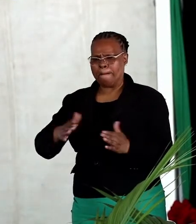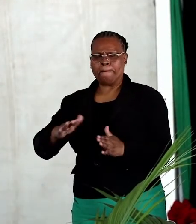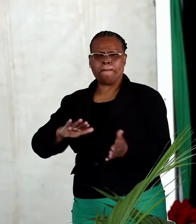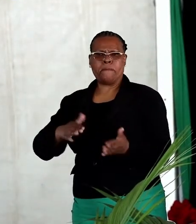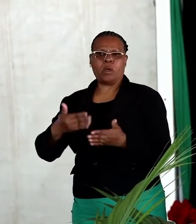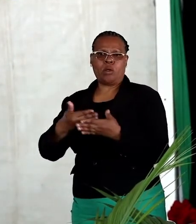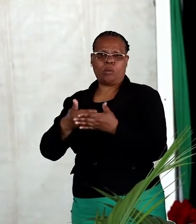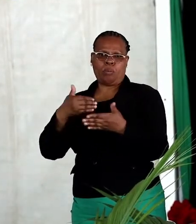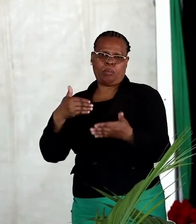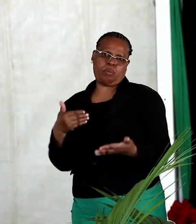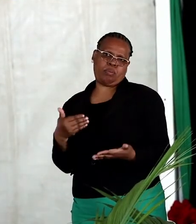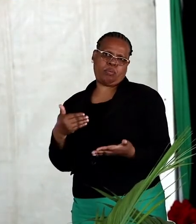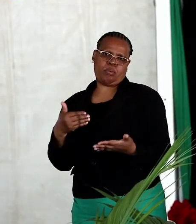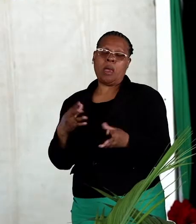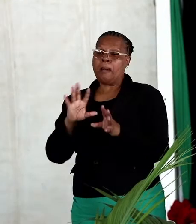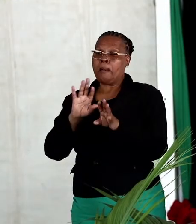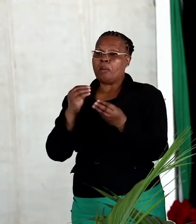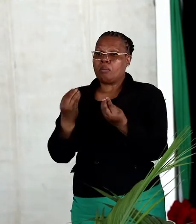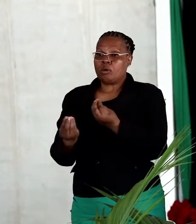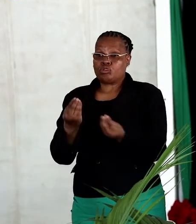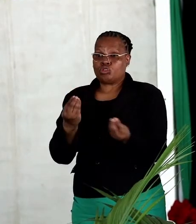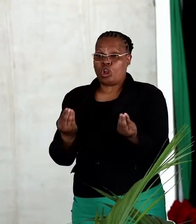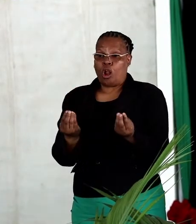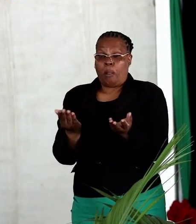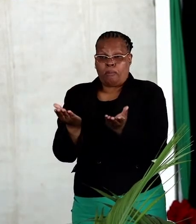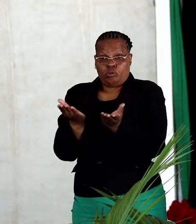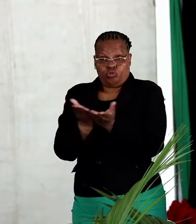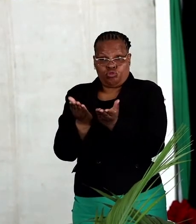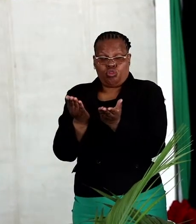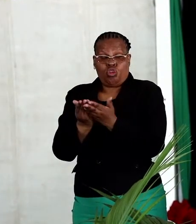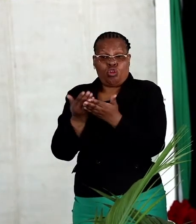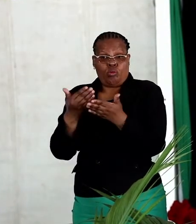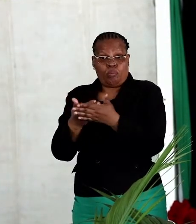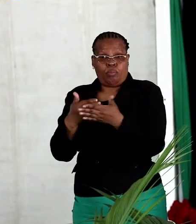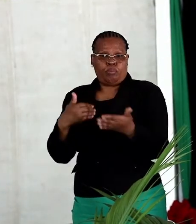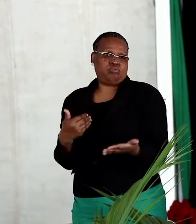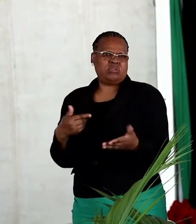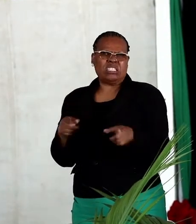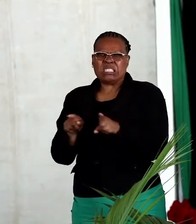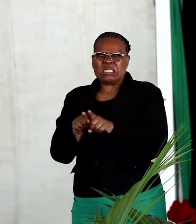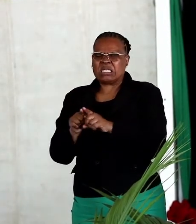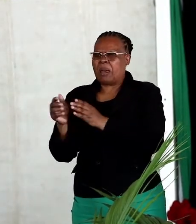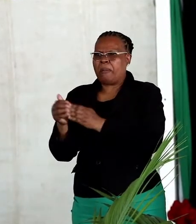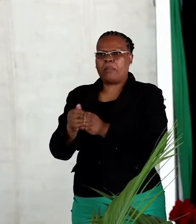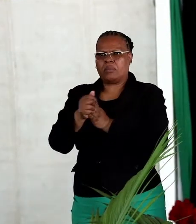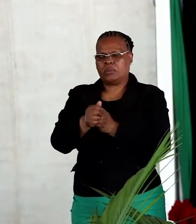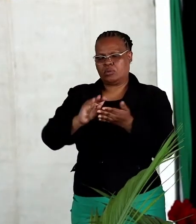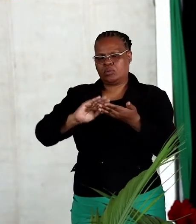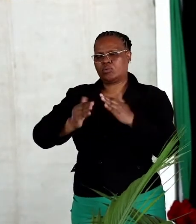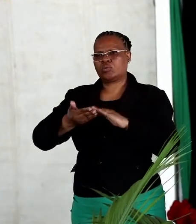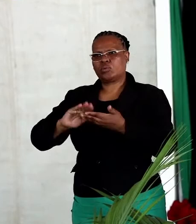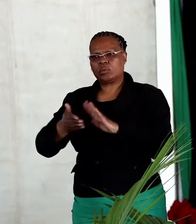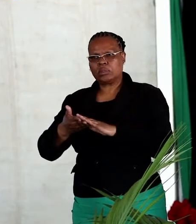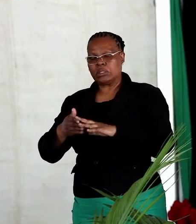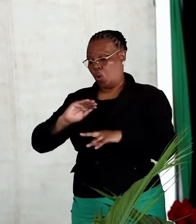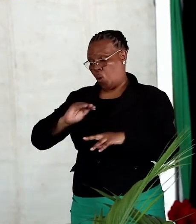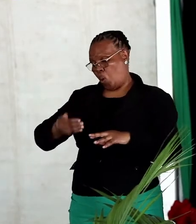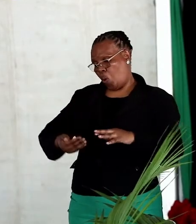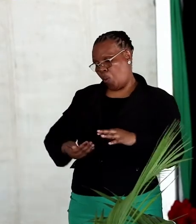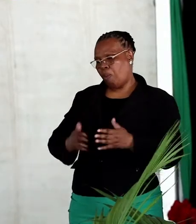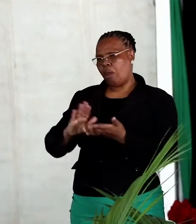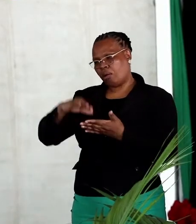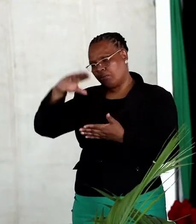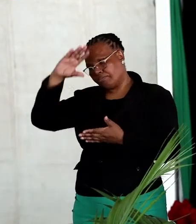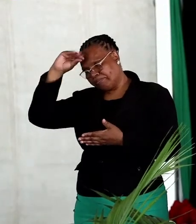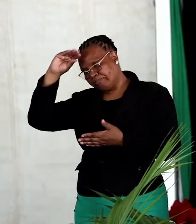students, they led, the members of the community, the men and women, the boys and girls who were students at that